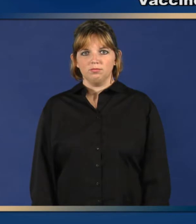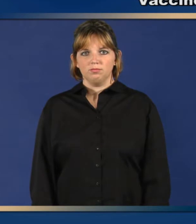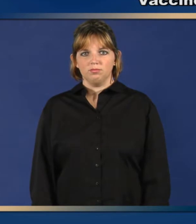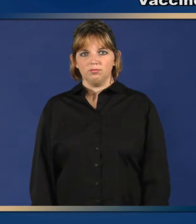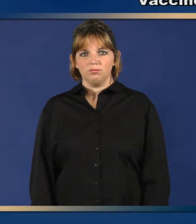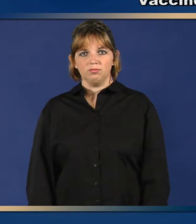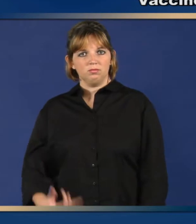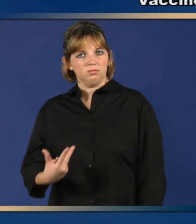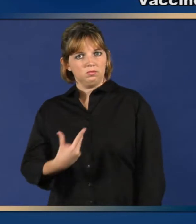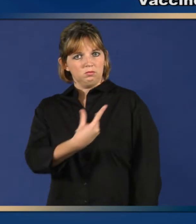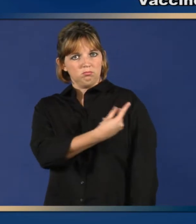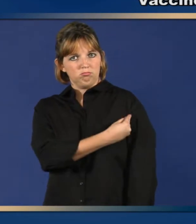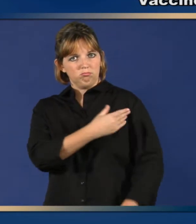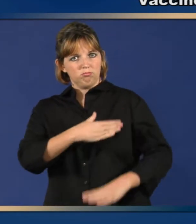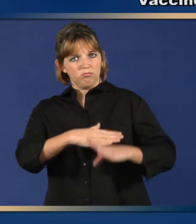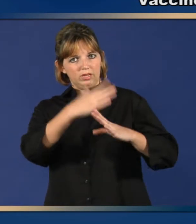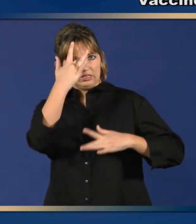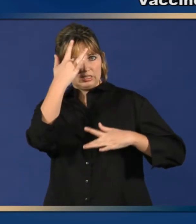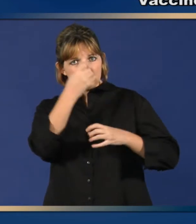Vaccine Safety